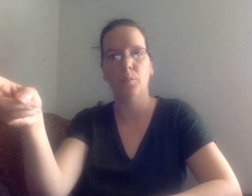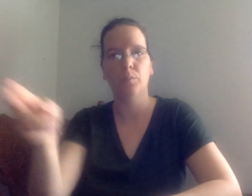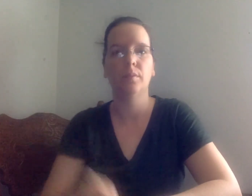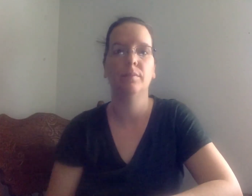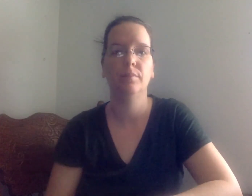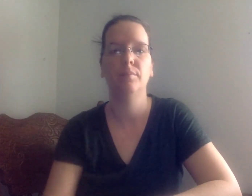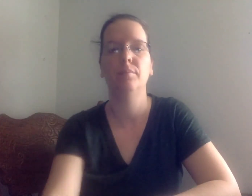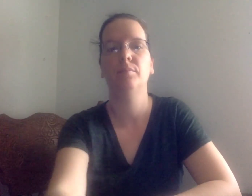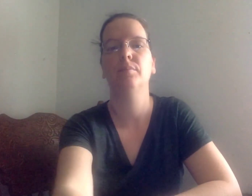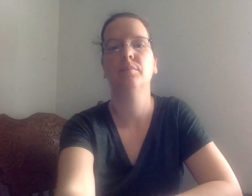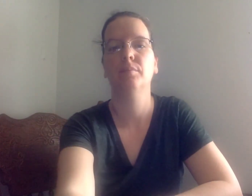throw,